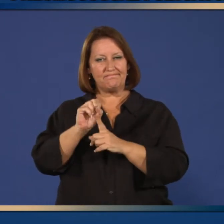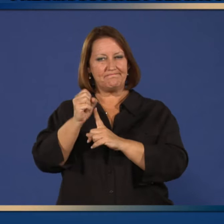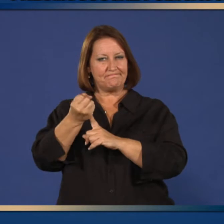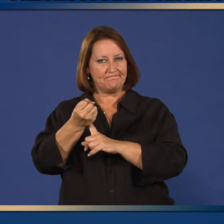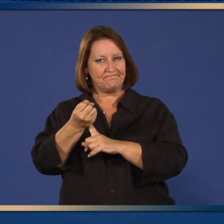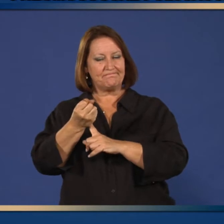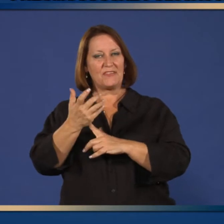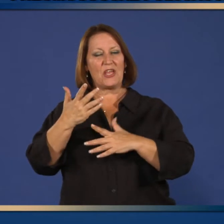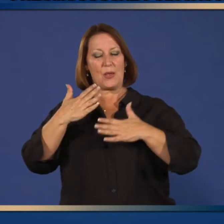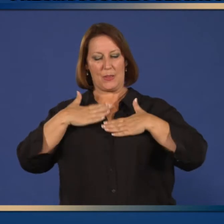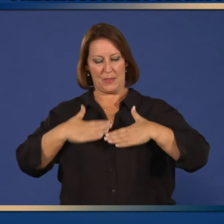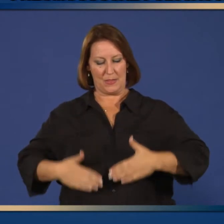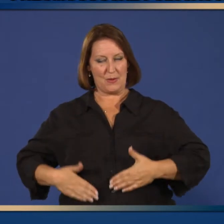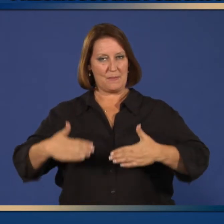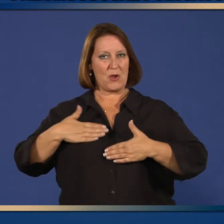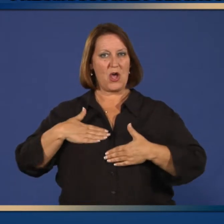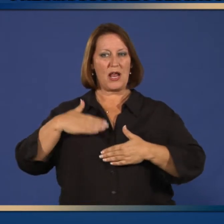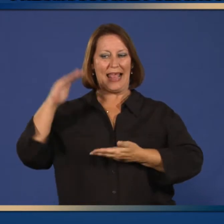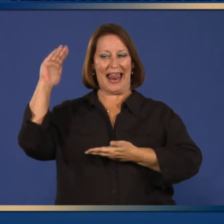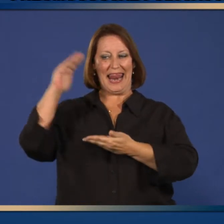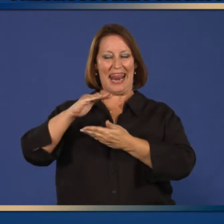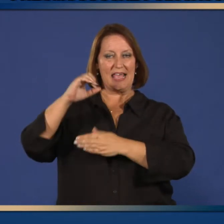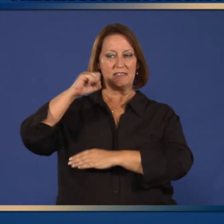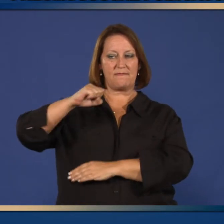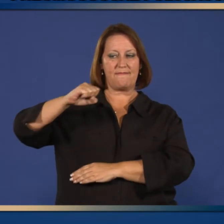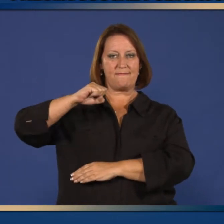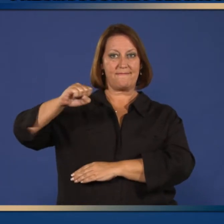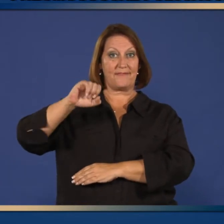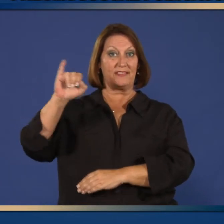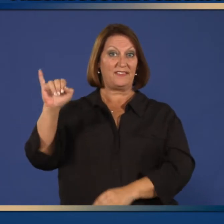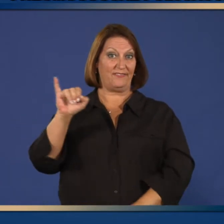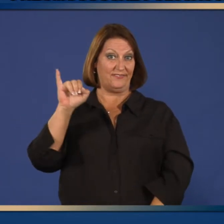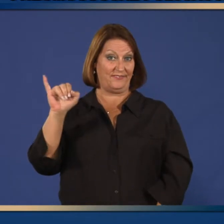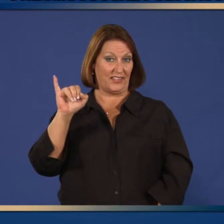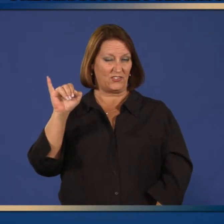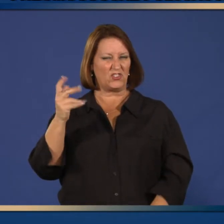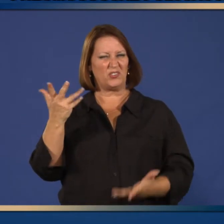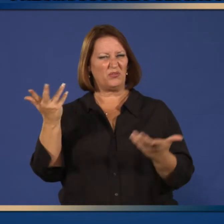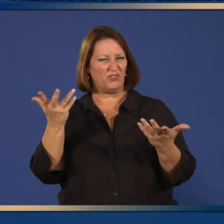body's resistance to infection, such as